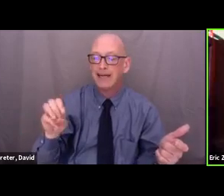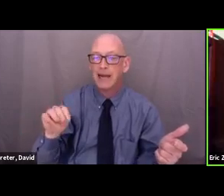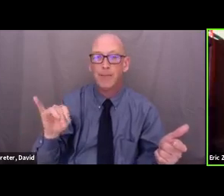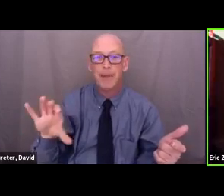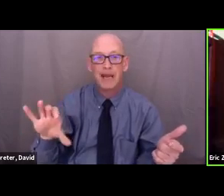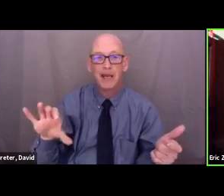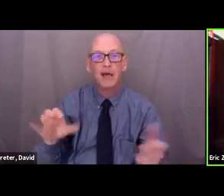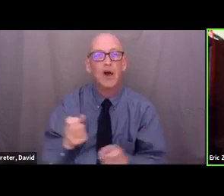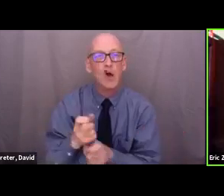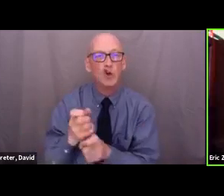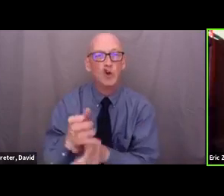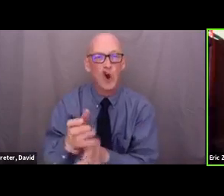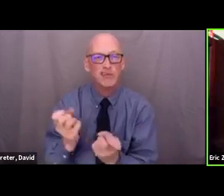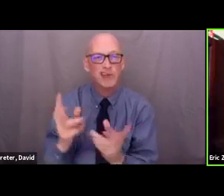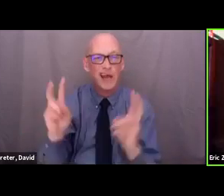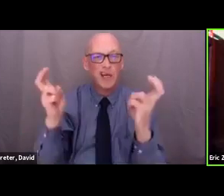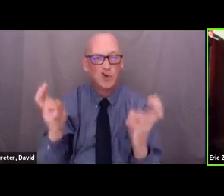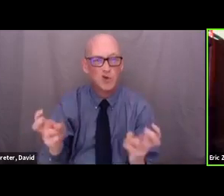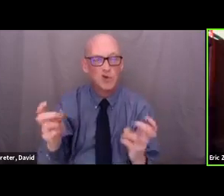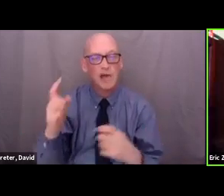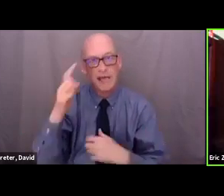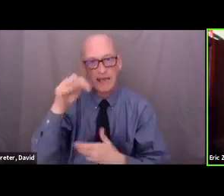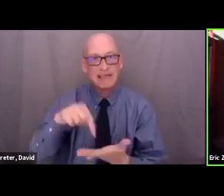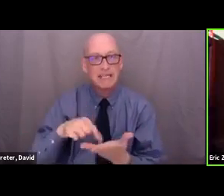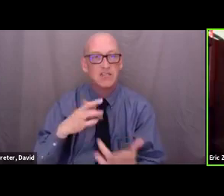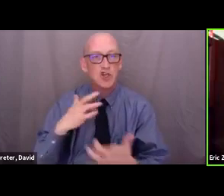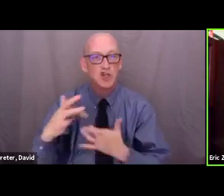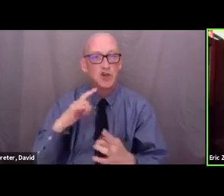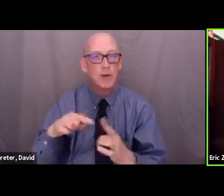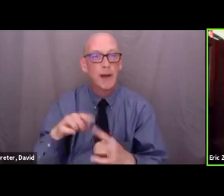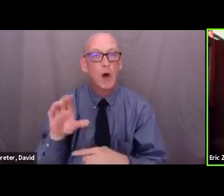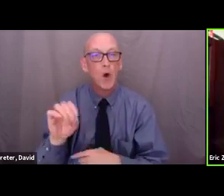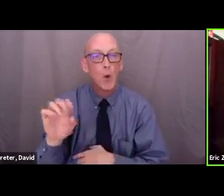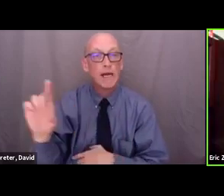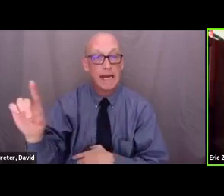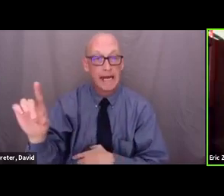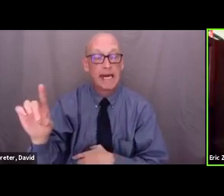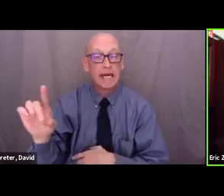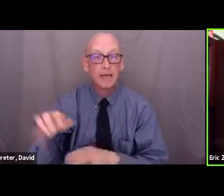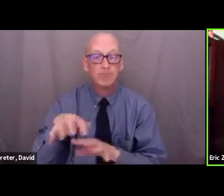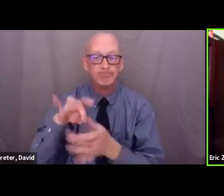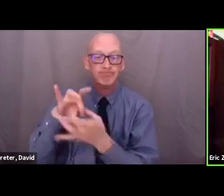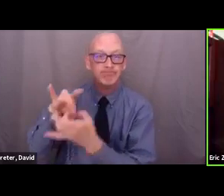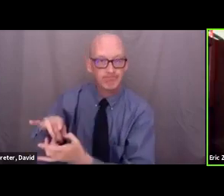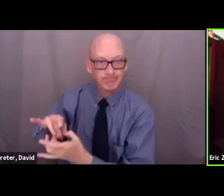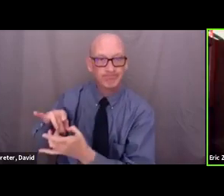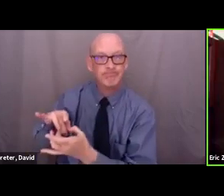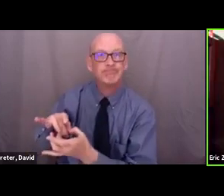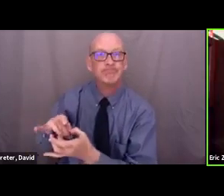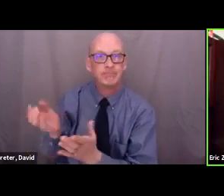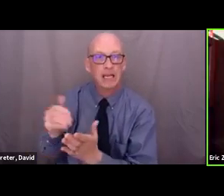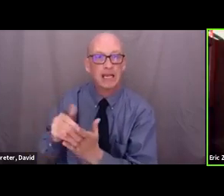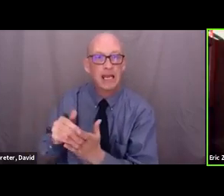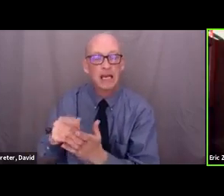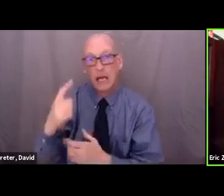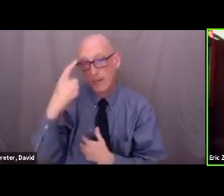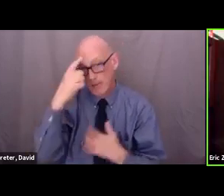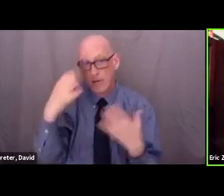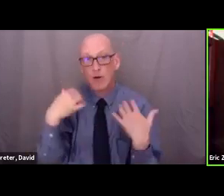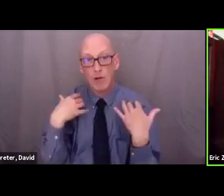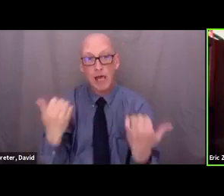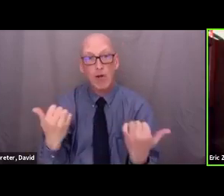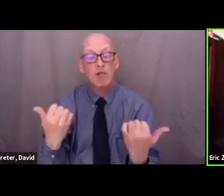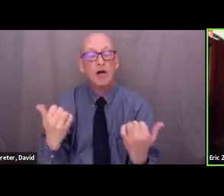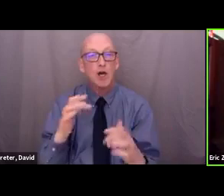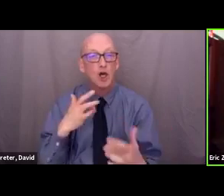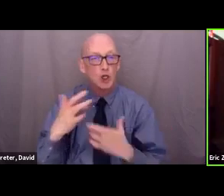sure that this concern of overdoses is stemming from that as well too. Again, mental health concerns and